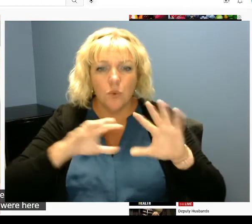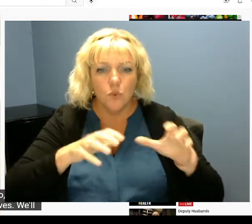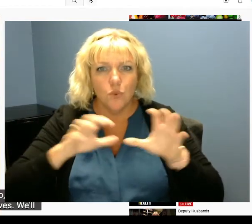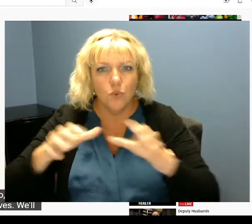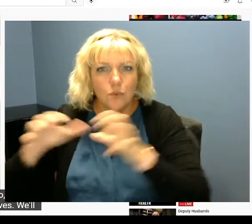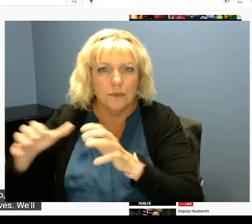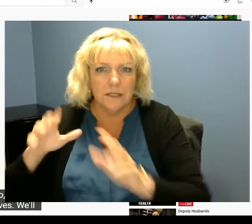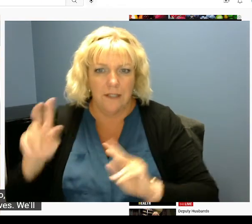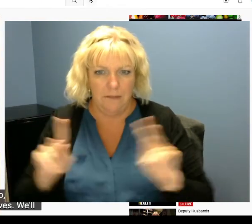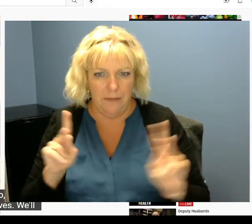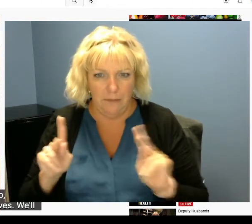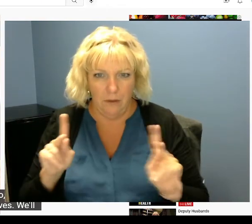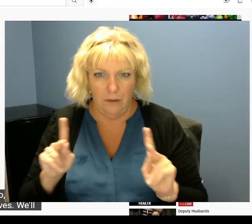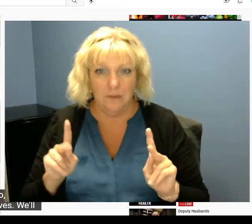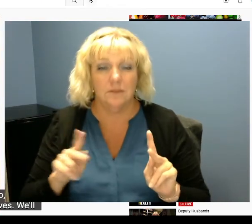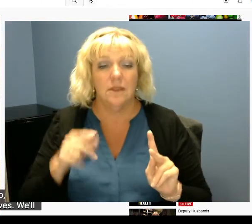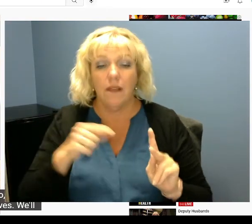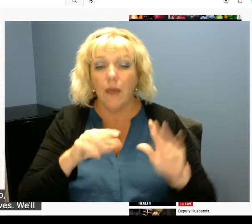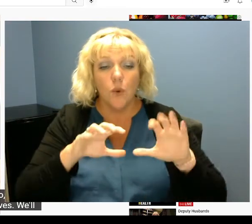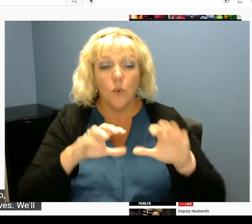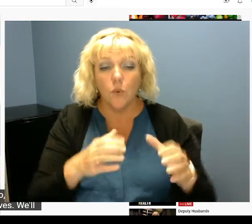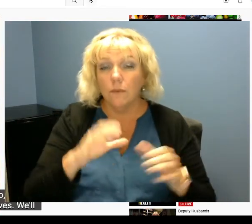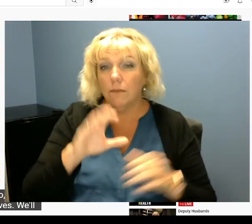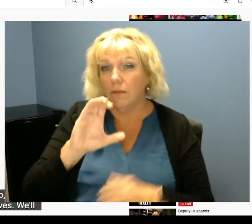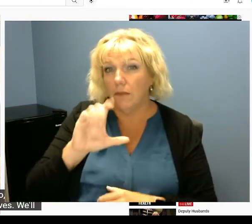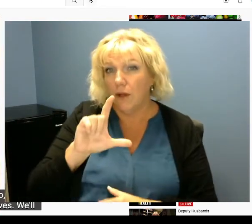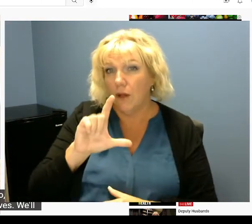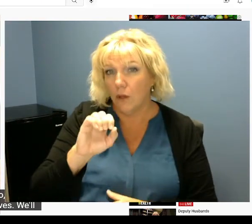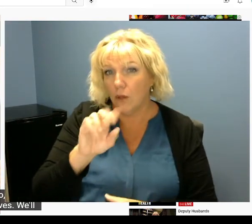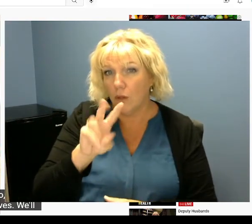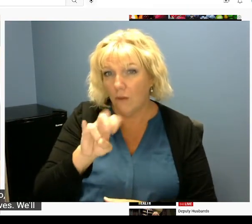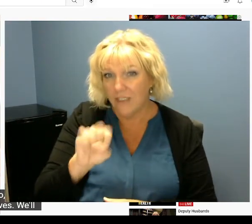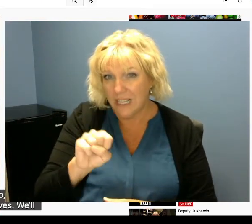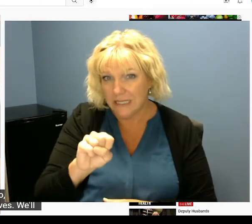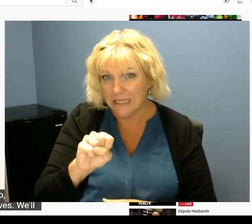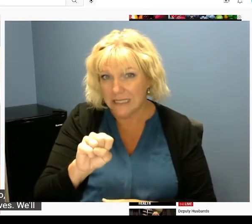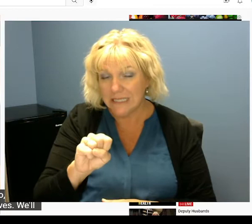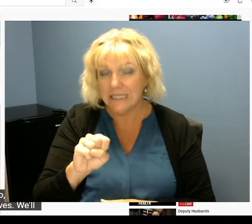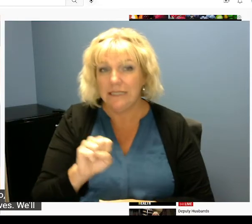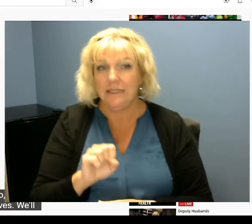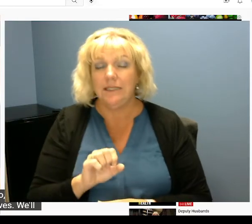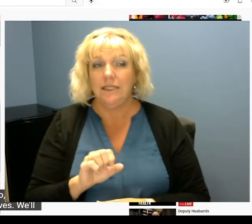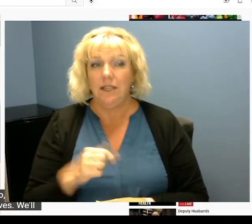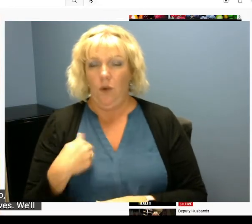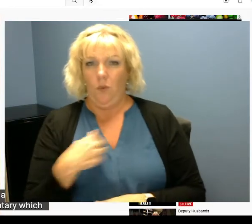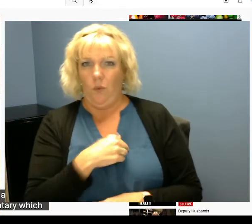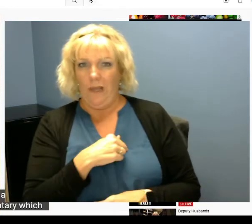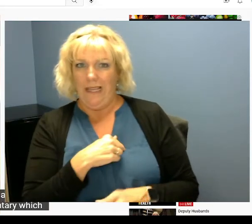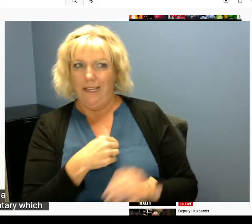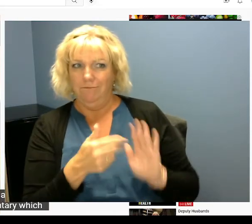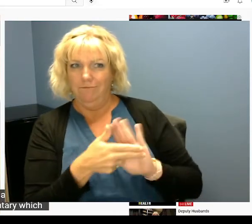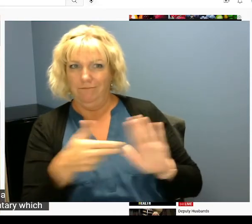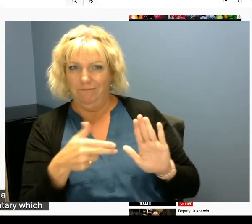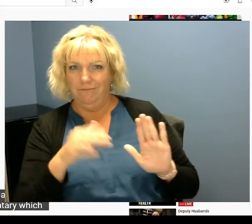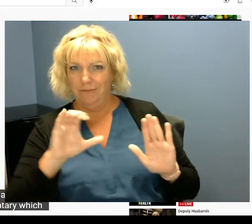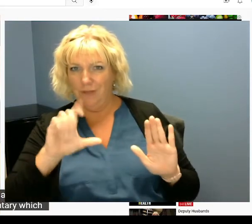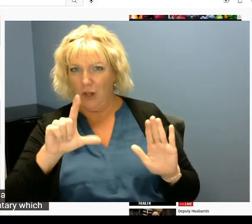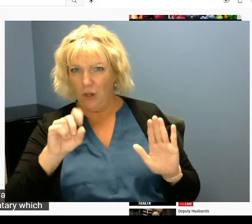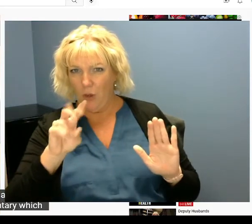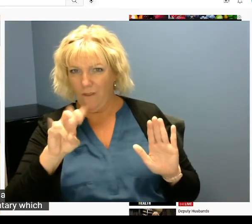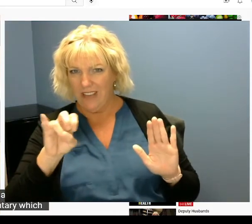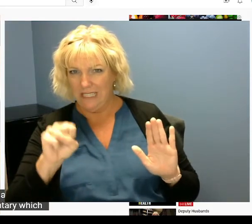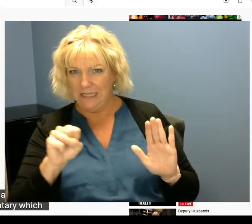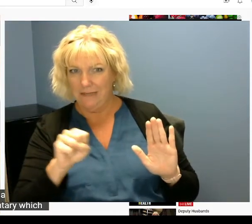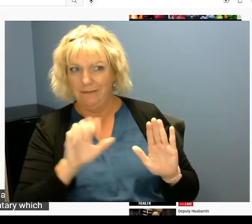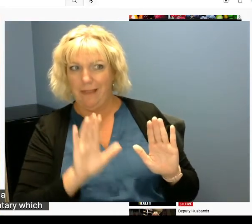here. We call them the Clovis peoples. We don't know how they identified themselves, but we'll talk about the Clovis peoples, and